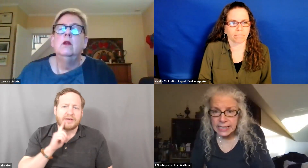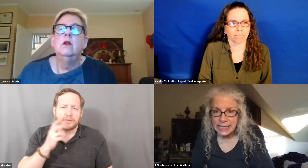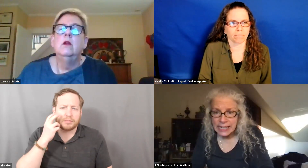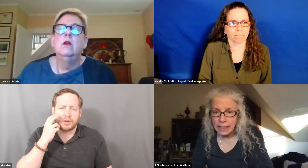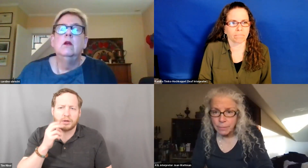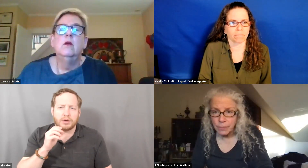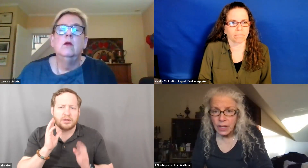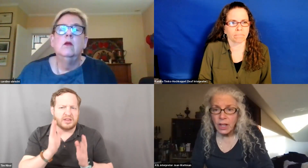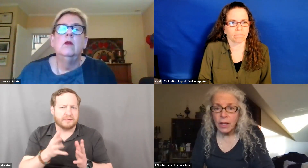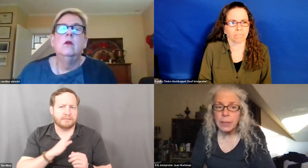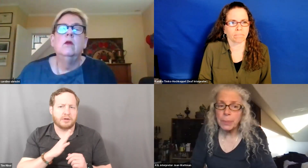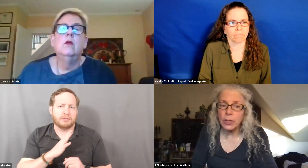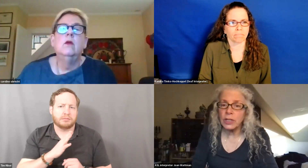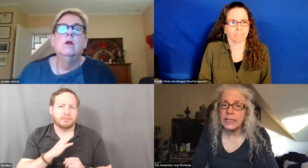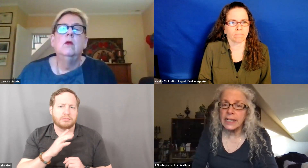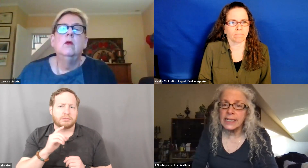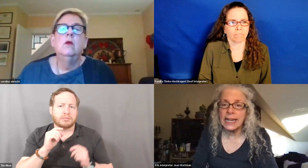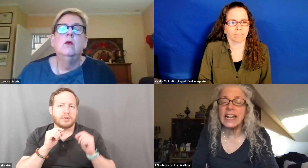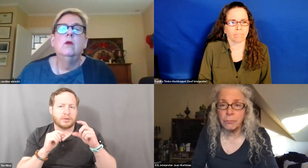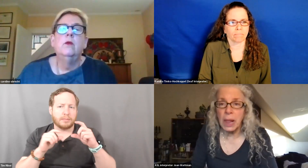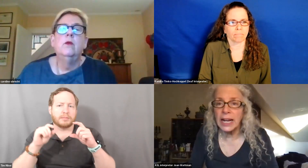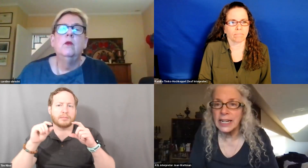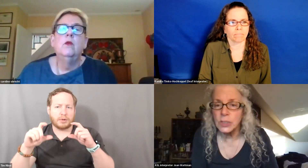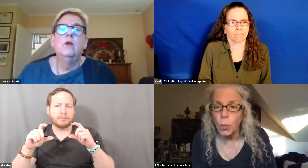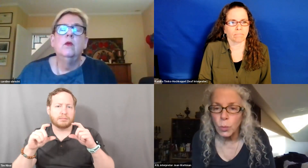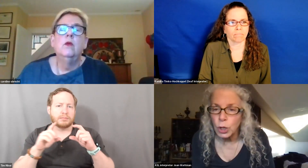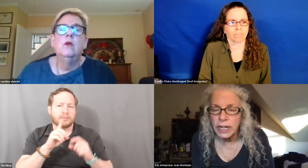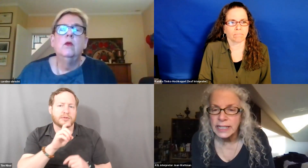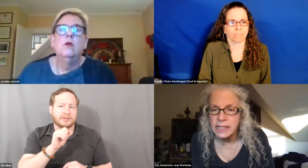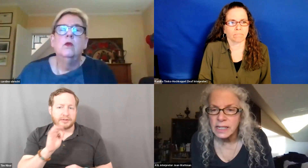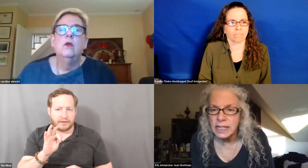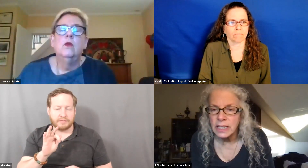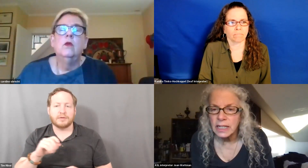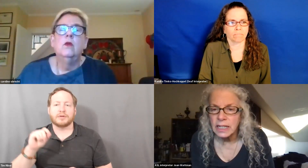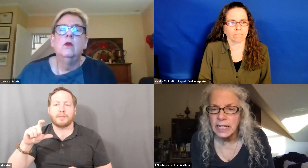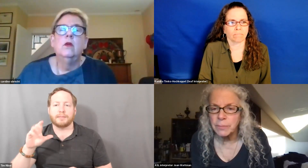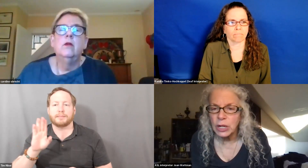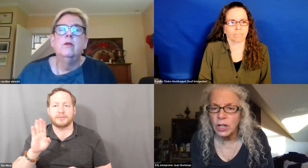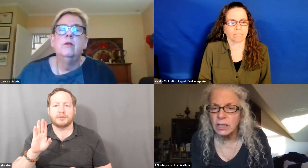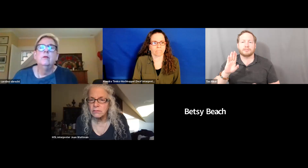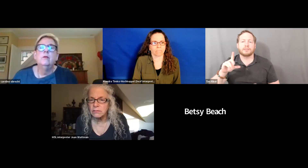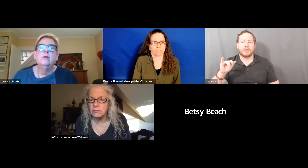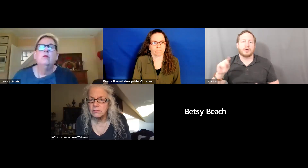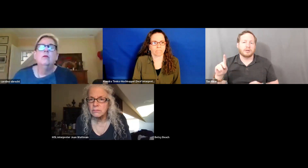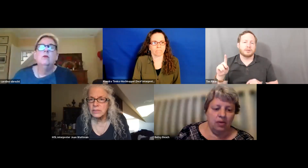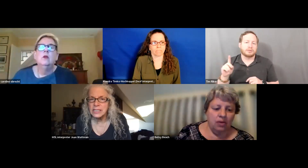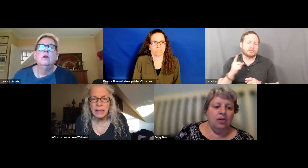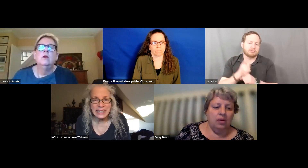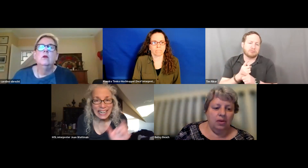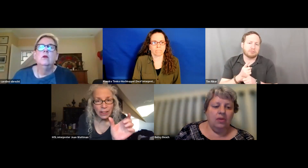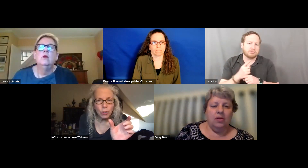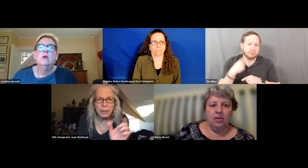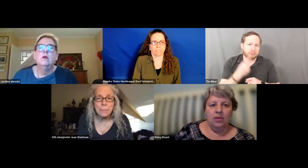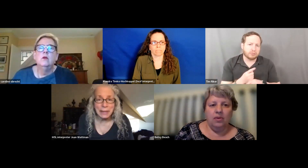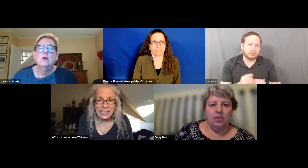And this is Tim. People tend to say deaf blind as one word. It can be all